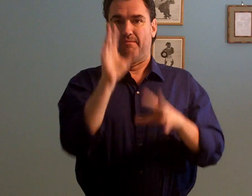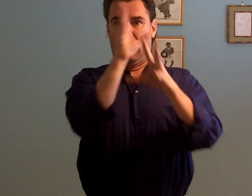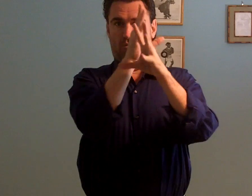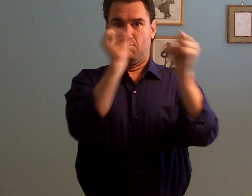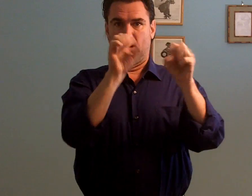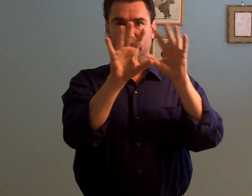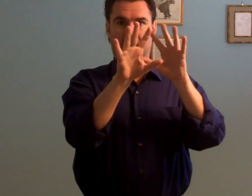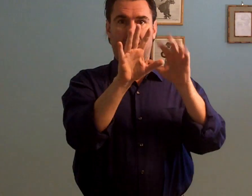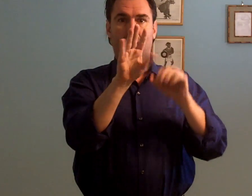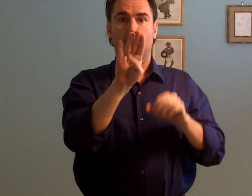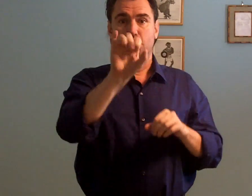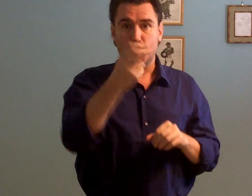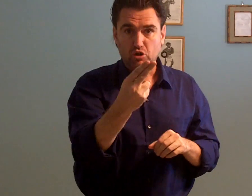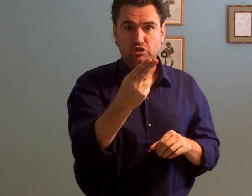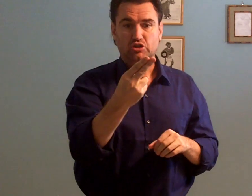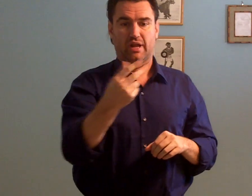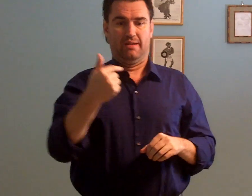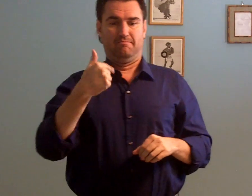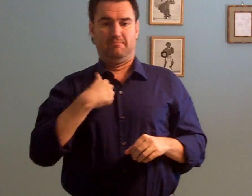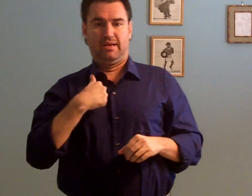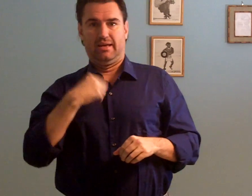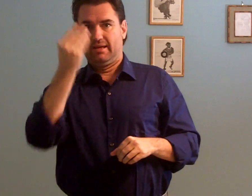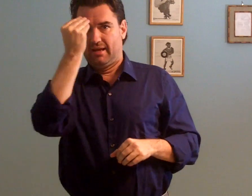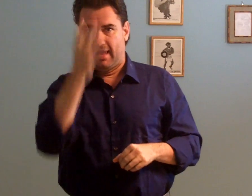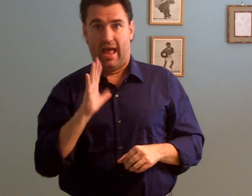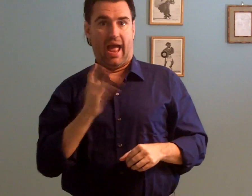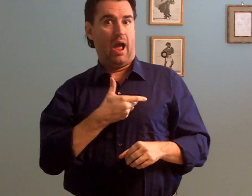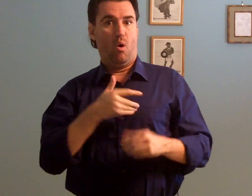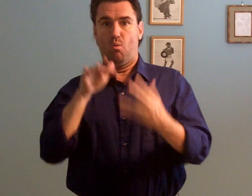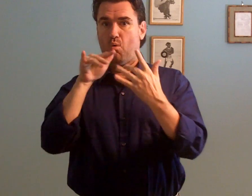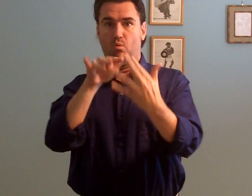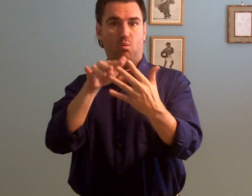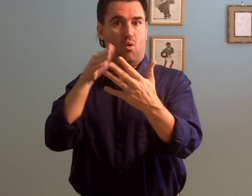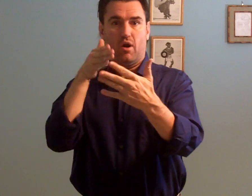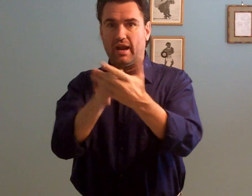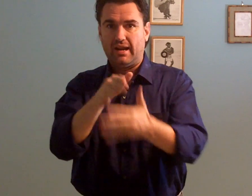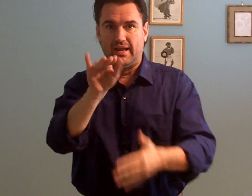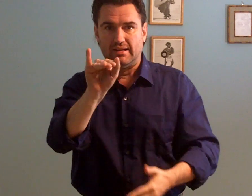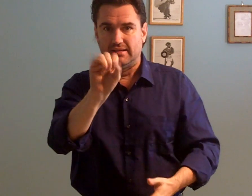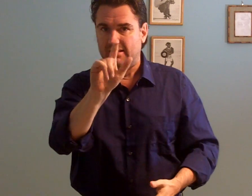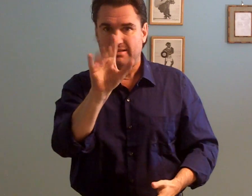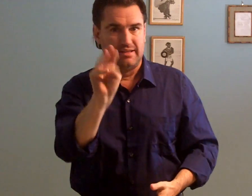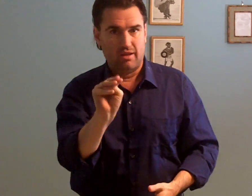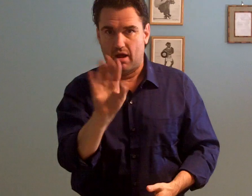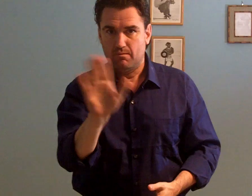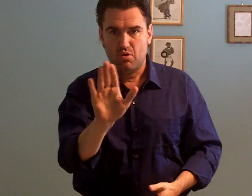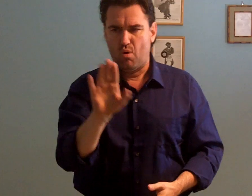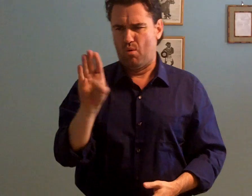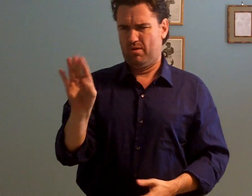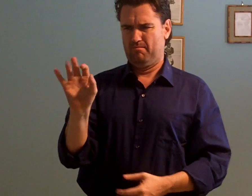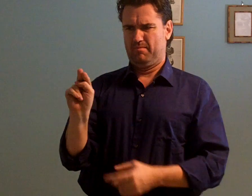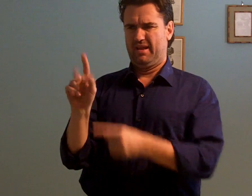9/11, that our war is not against Islam. Bin Laden was not a Muslim leader. He was a mass murderer of